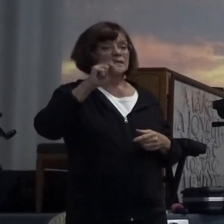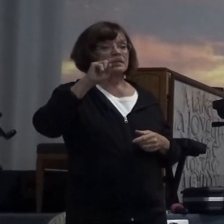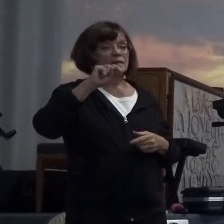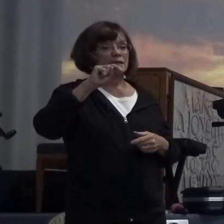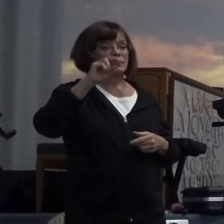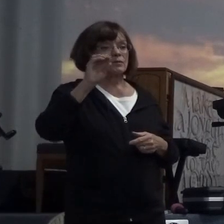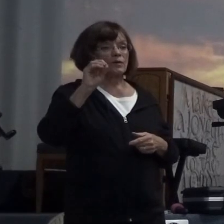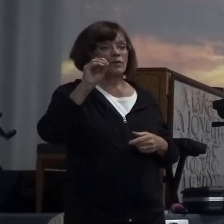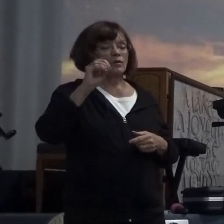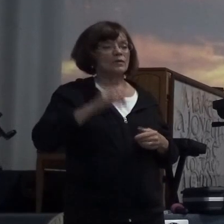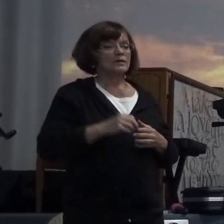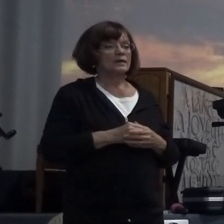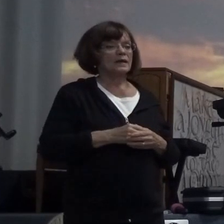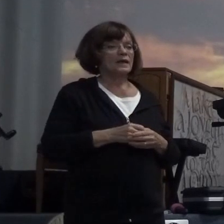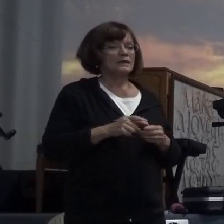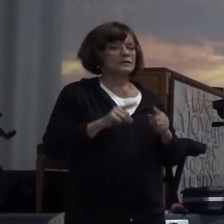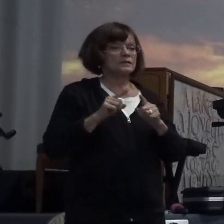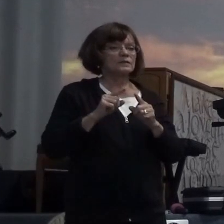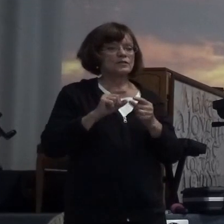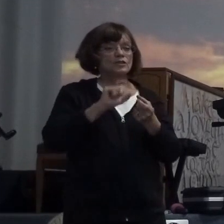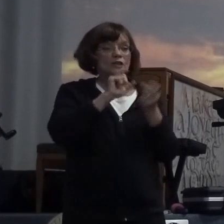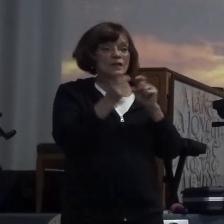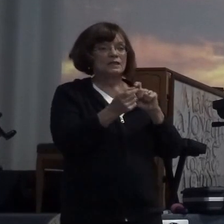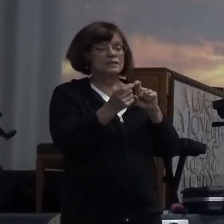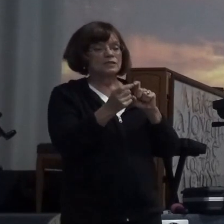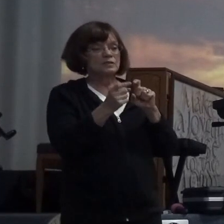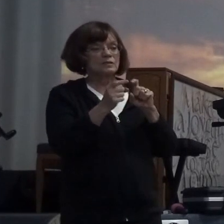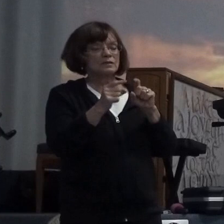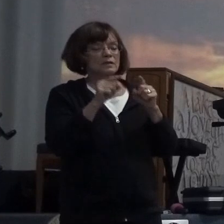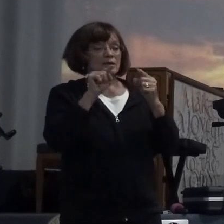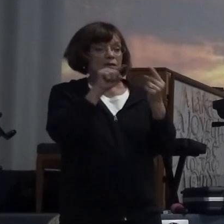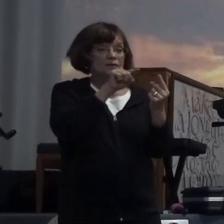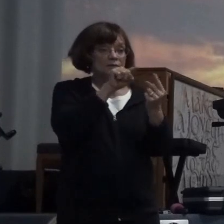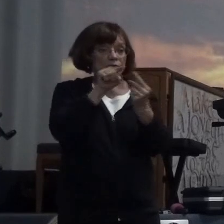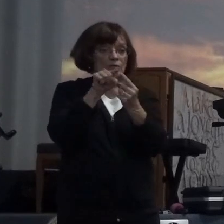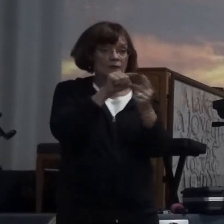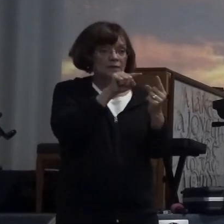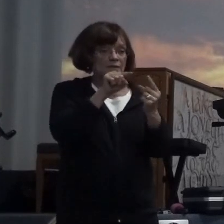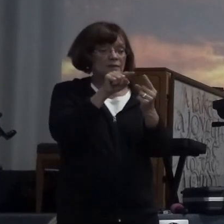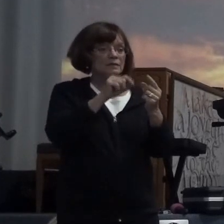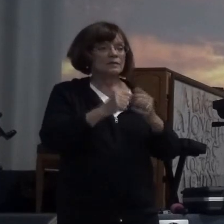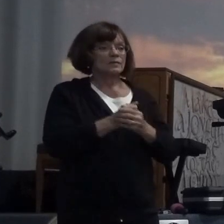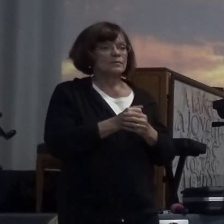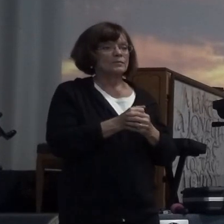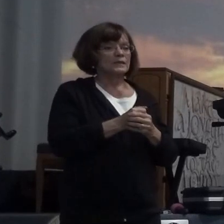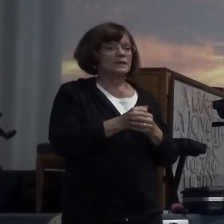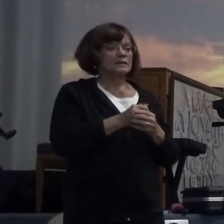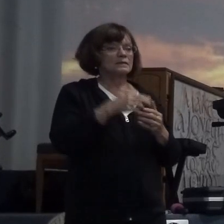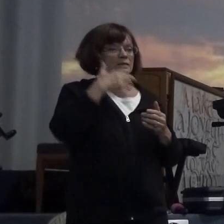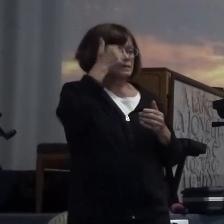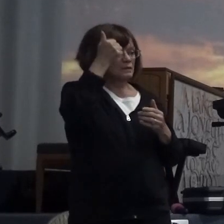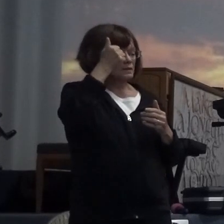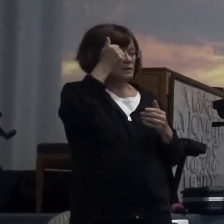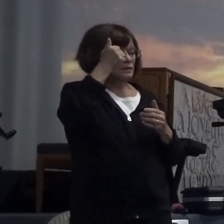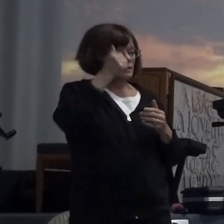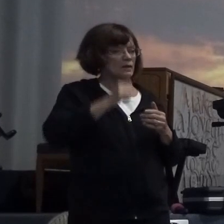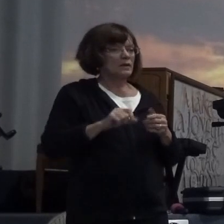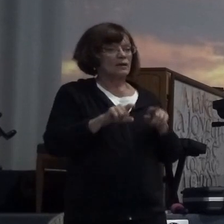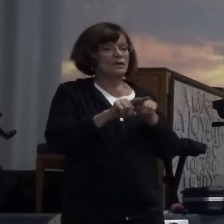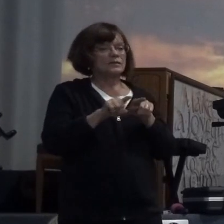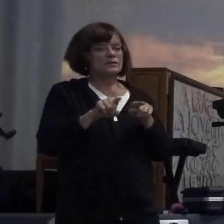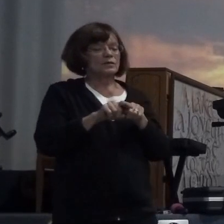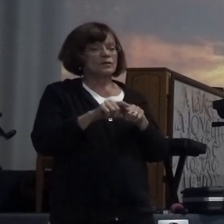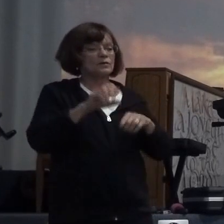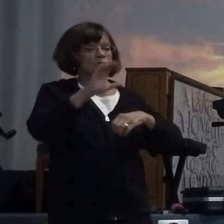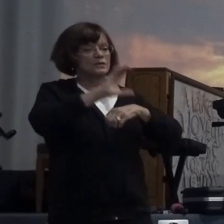hostility. And the emperor's chosen scapegoat was the Christians, who were already hated because they were associated with the Jews and because